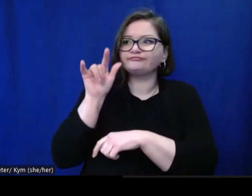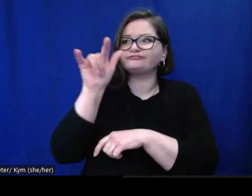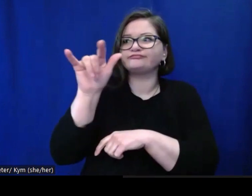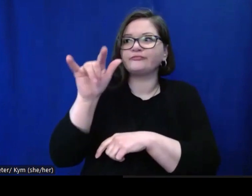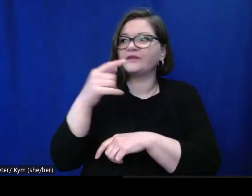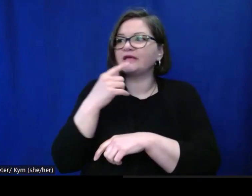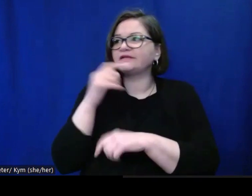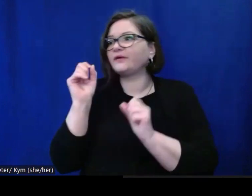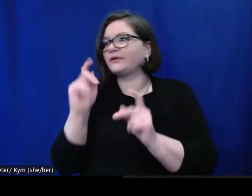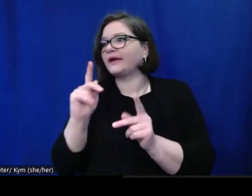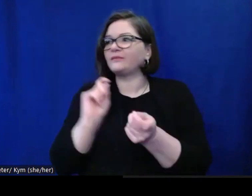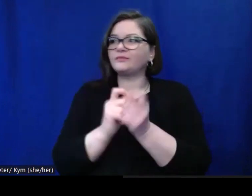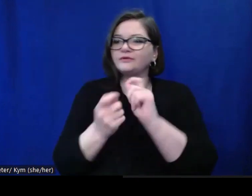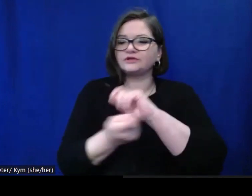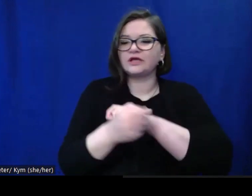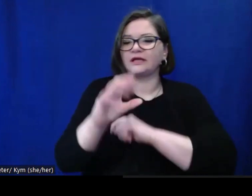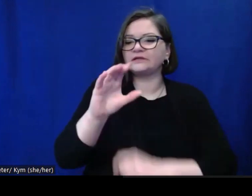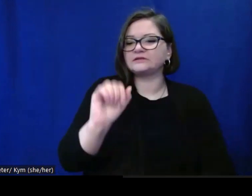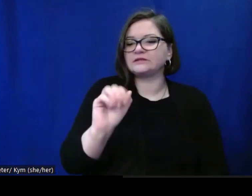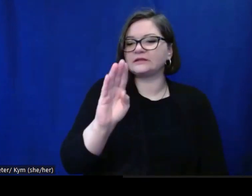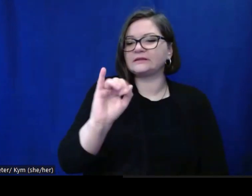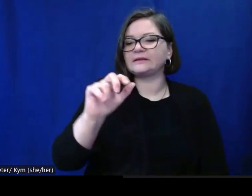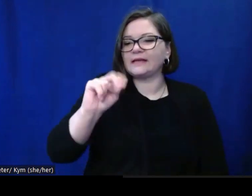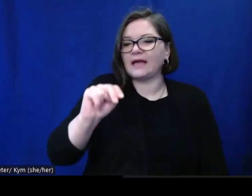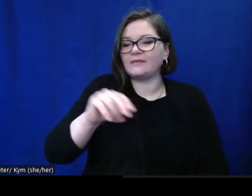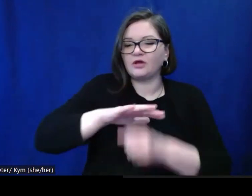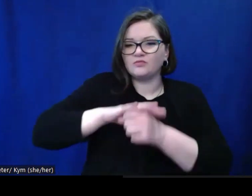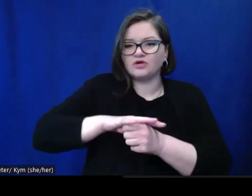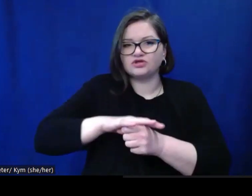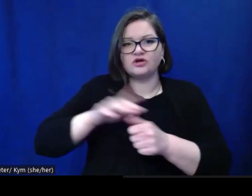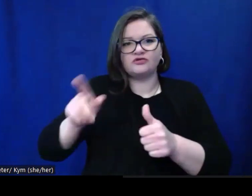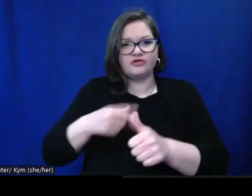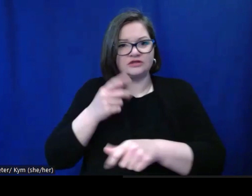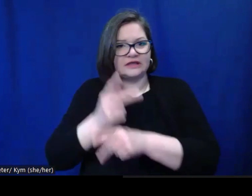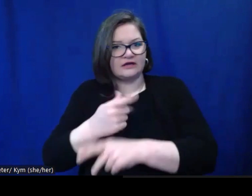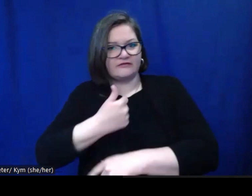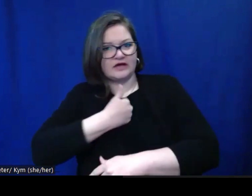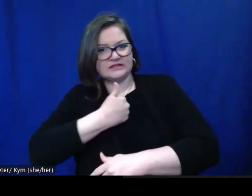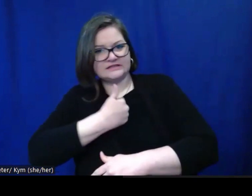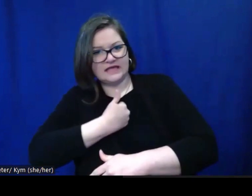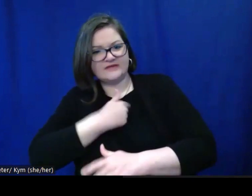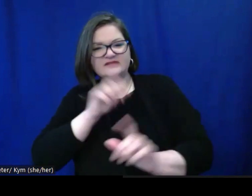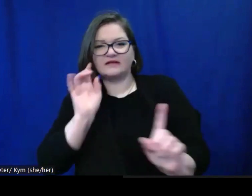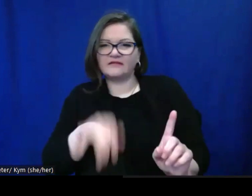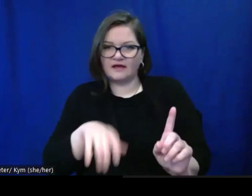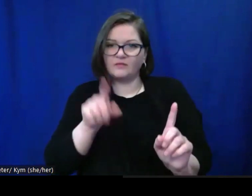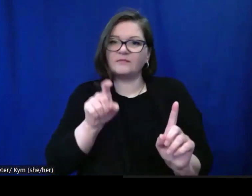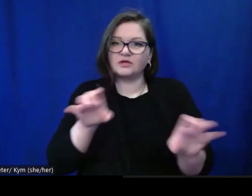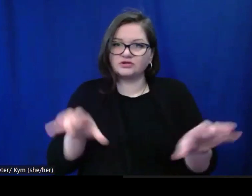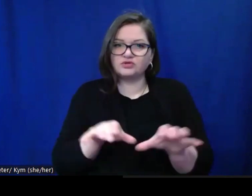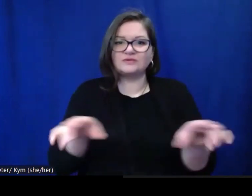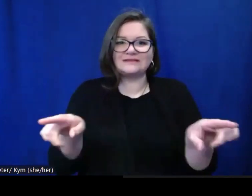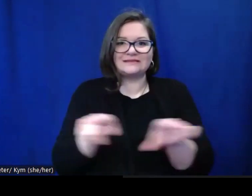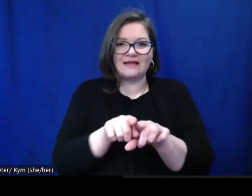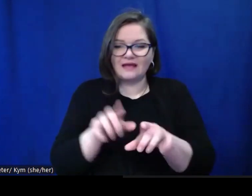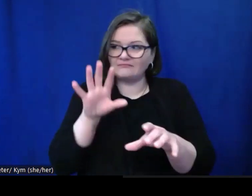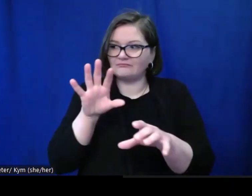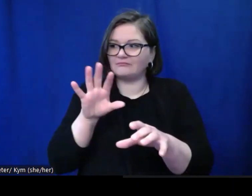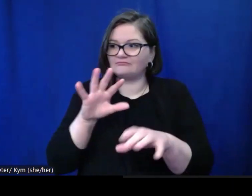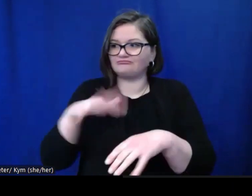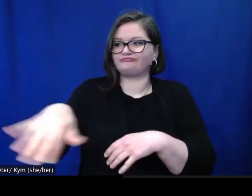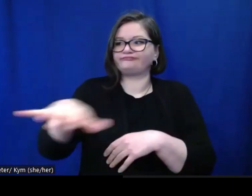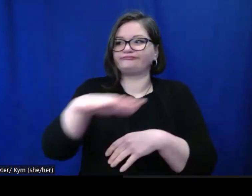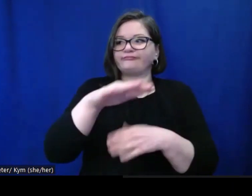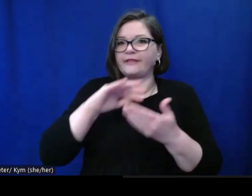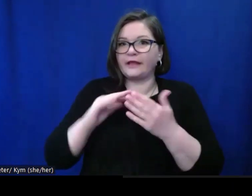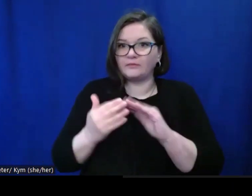change in cabin pressure, we must take care of ourselves first. That's what we also need to do in our community so that we can